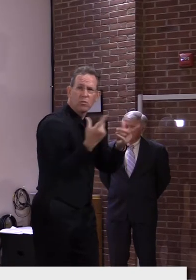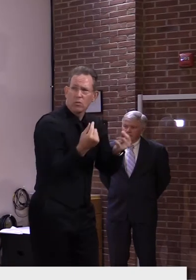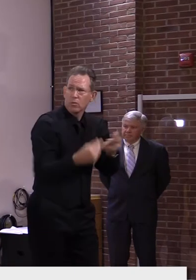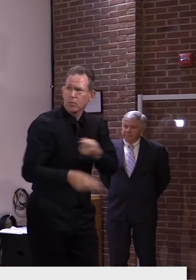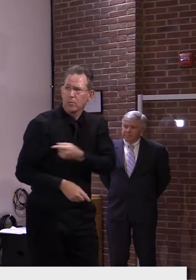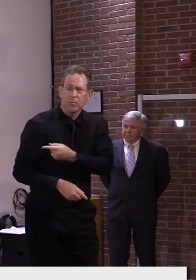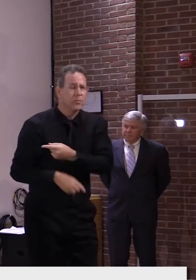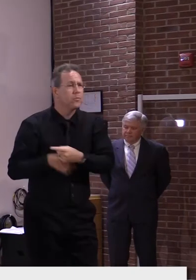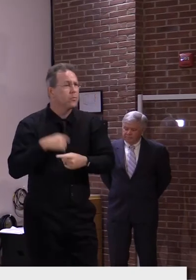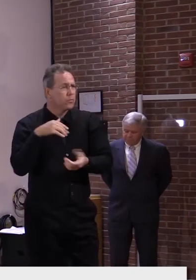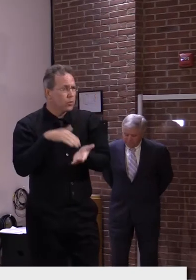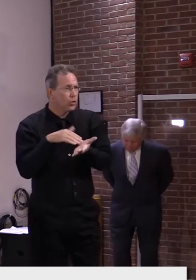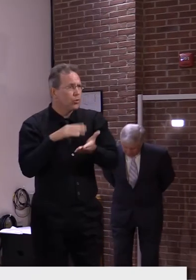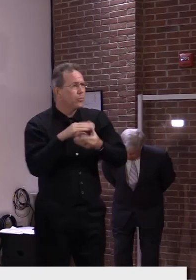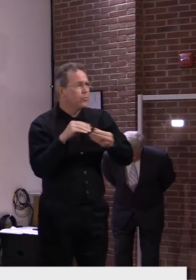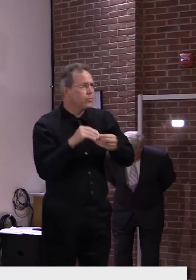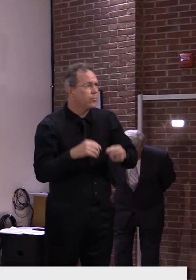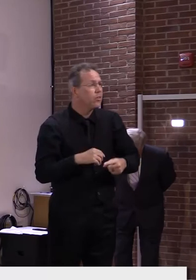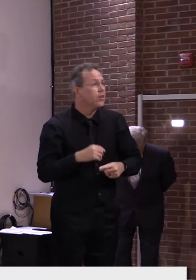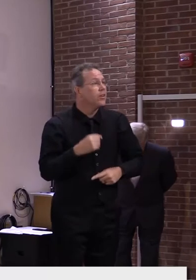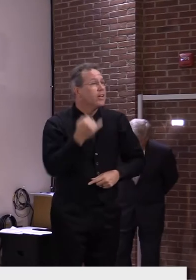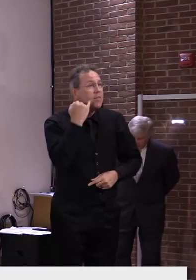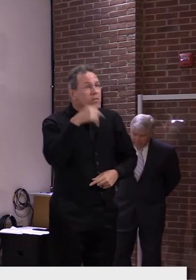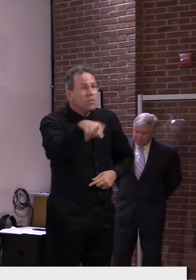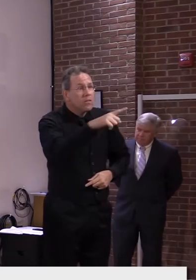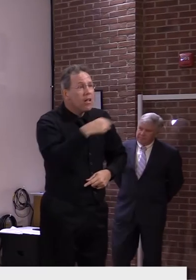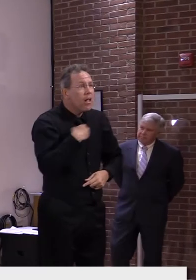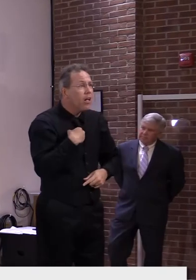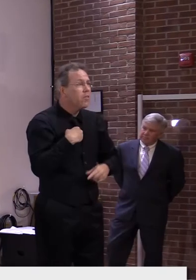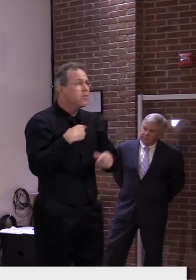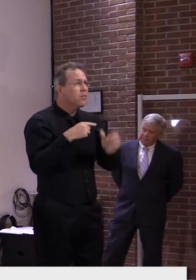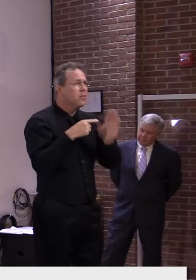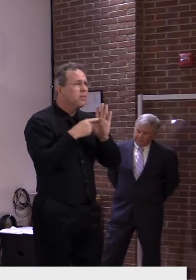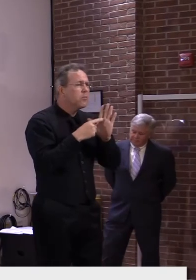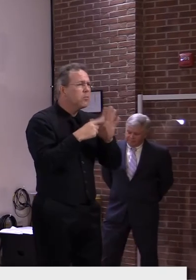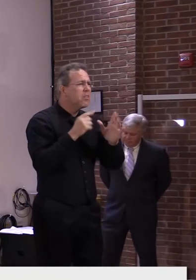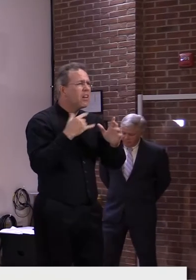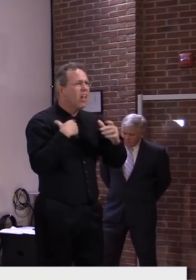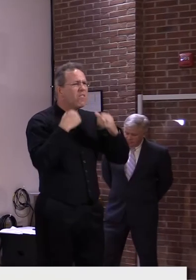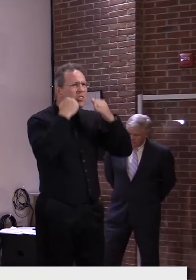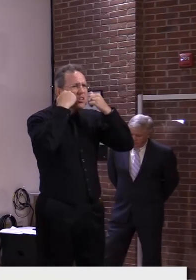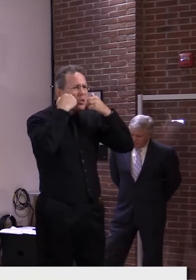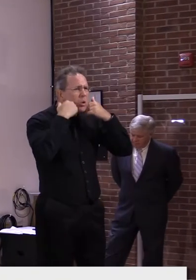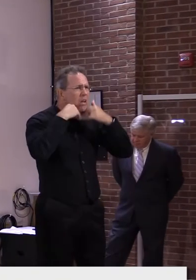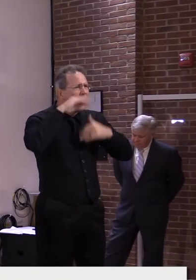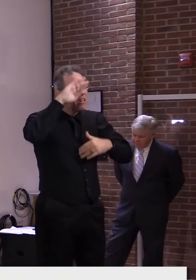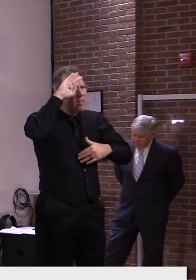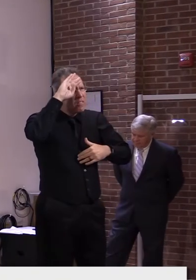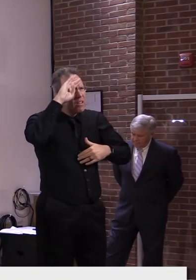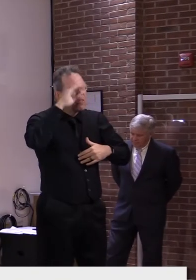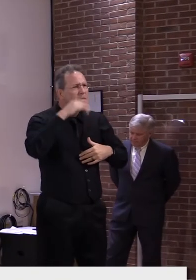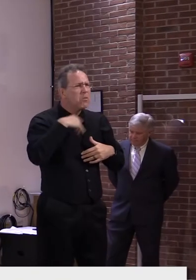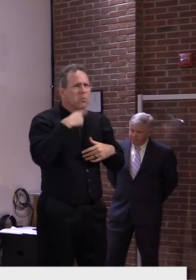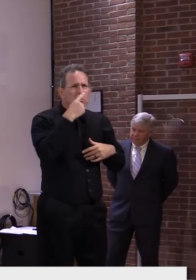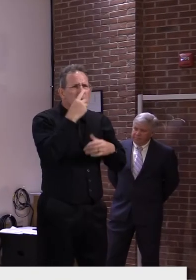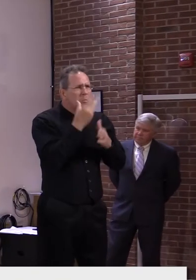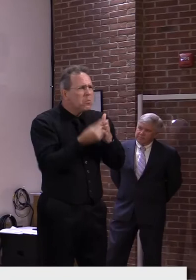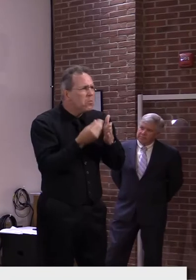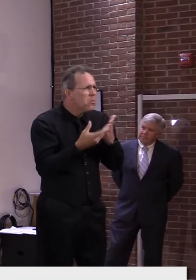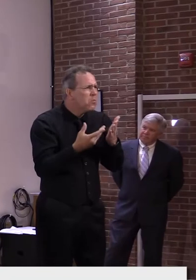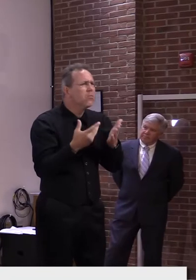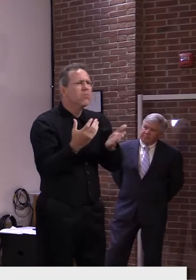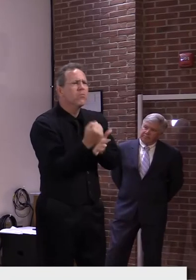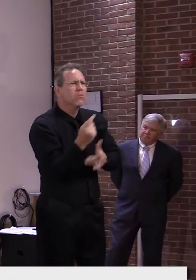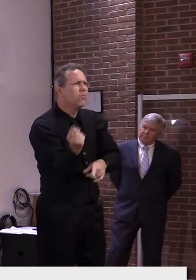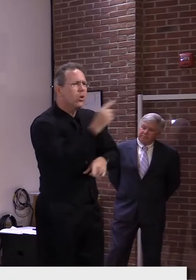some of the symptoms of COVID, it's appropriate to get tested. I would say that your chance of